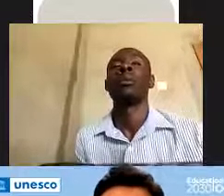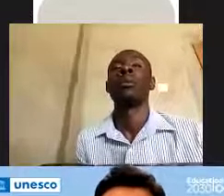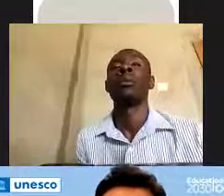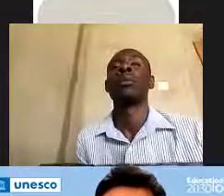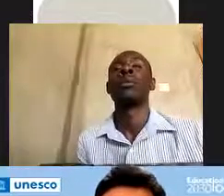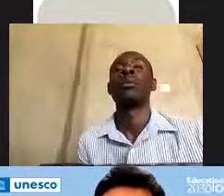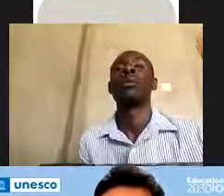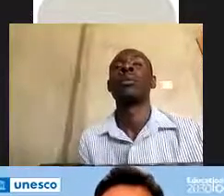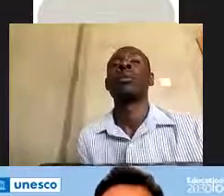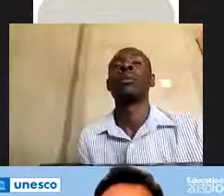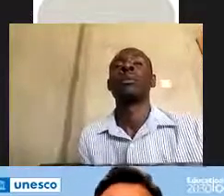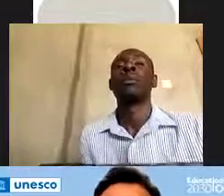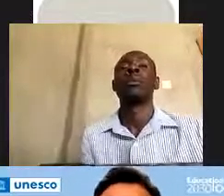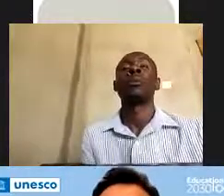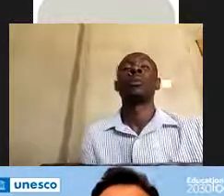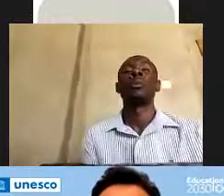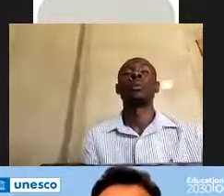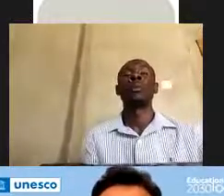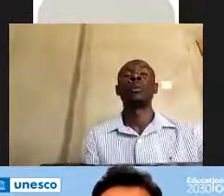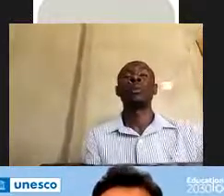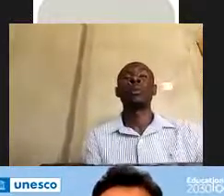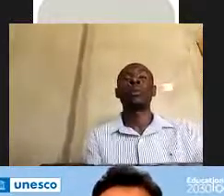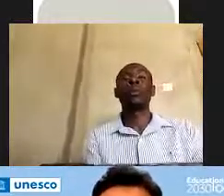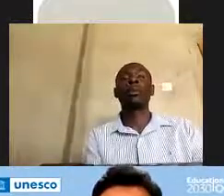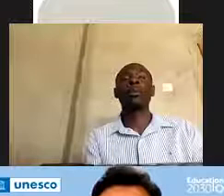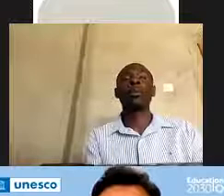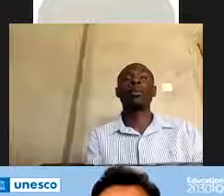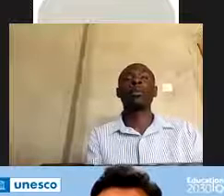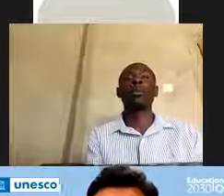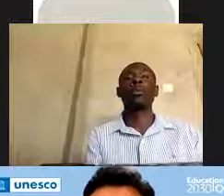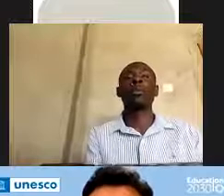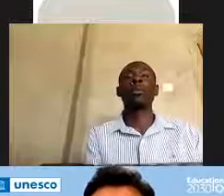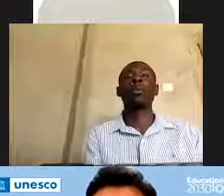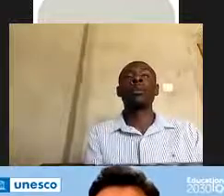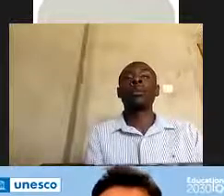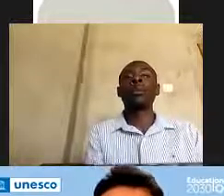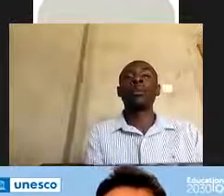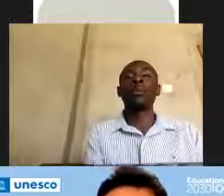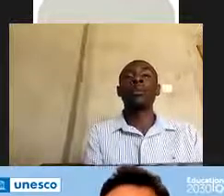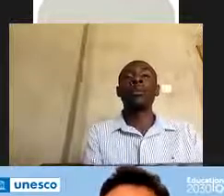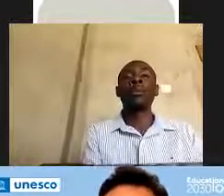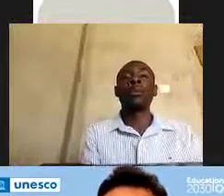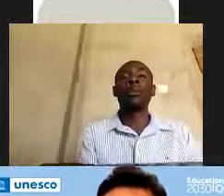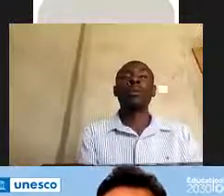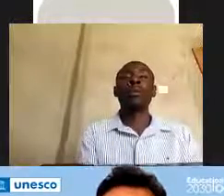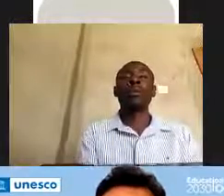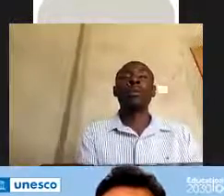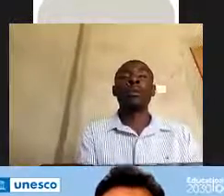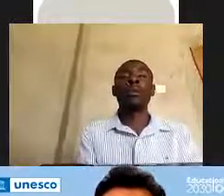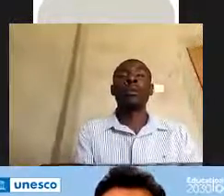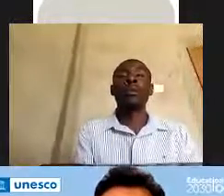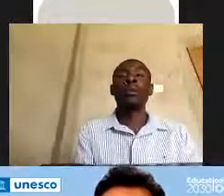of disabilities? What does the evidence say about effective interventions to tackle